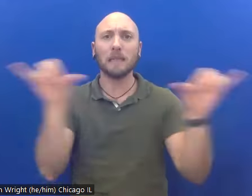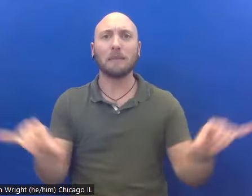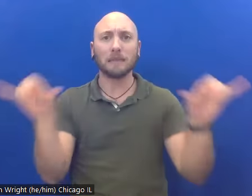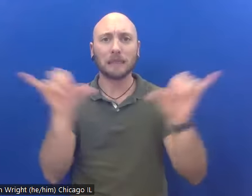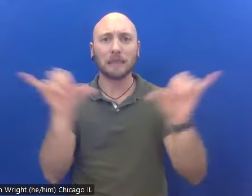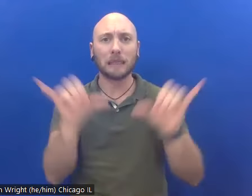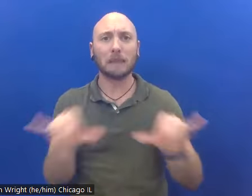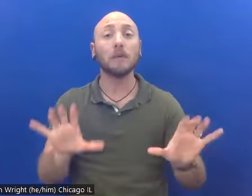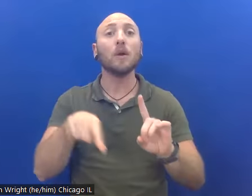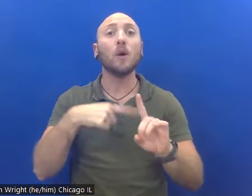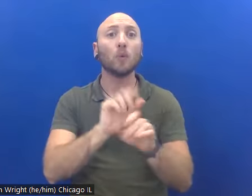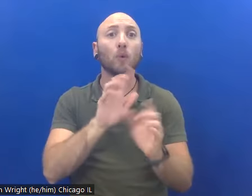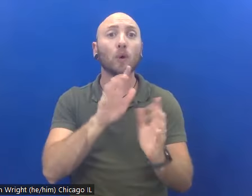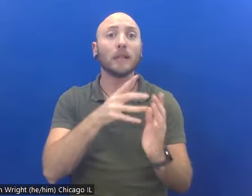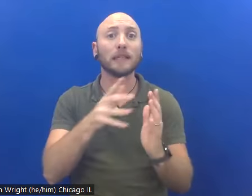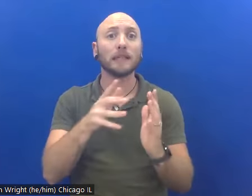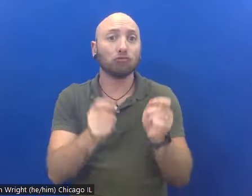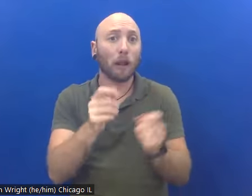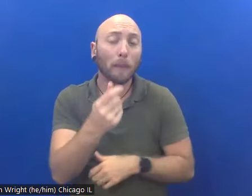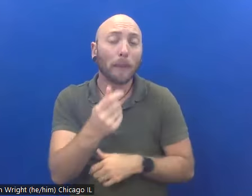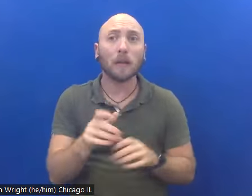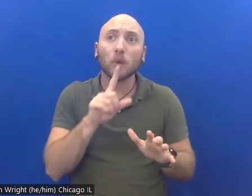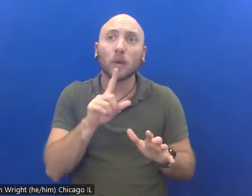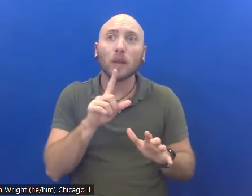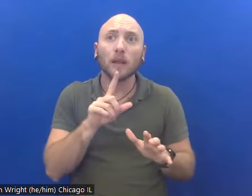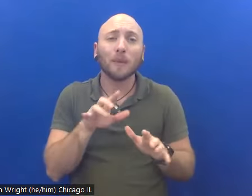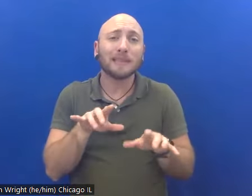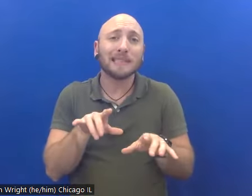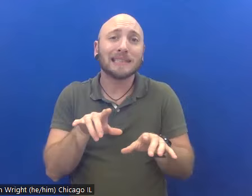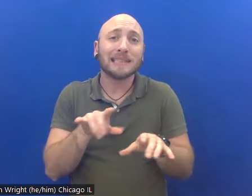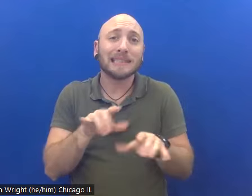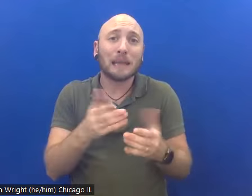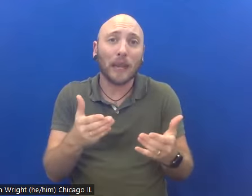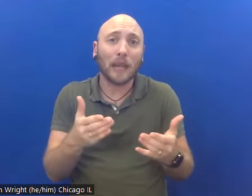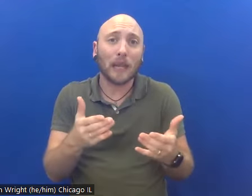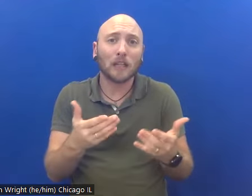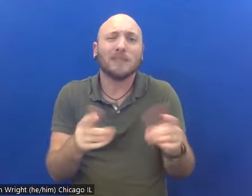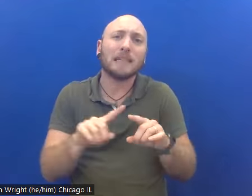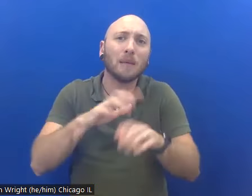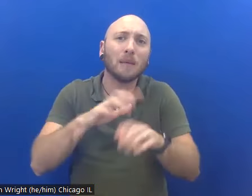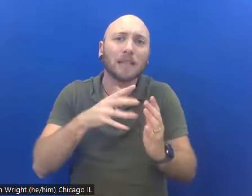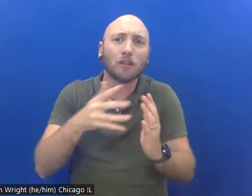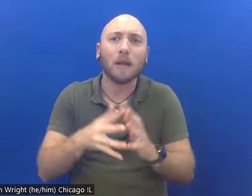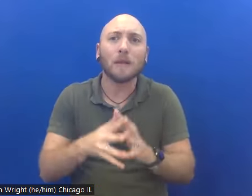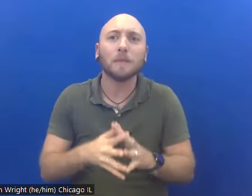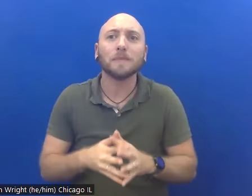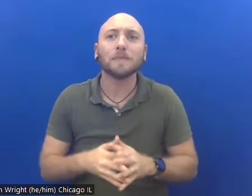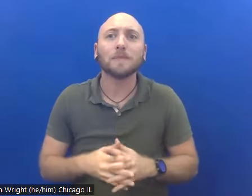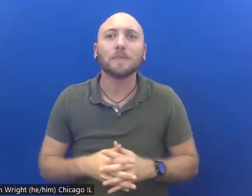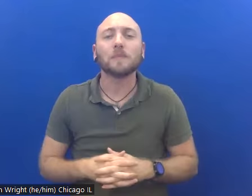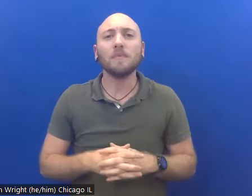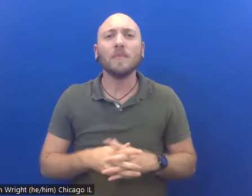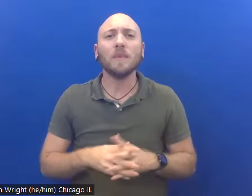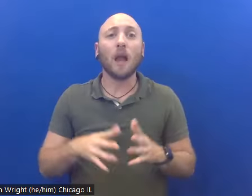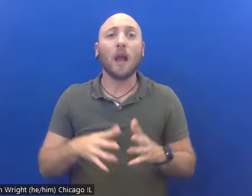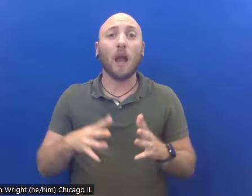of do the same thing, just change times, right? I'd go to at least a meeting or 2 a day.